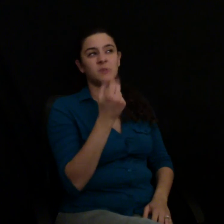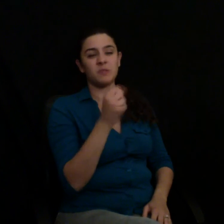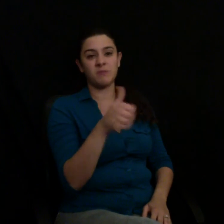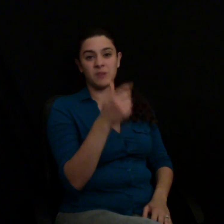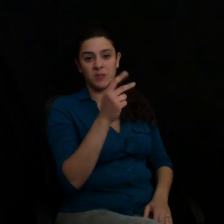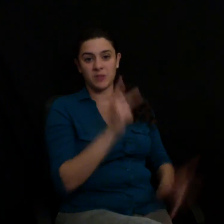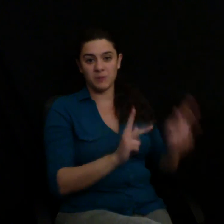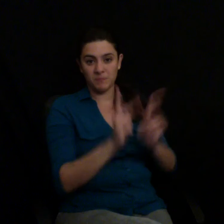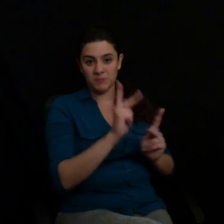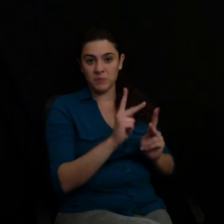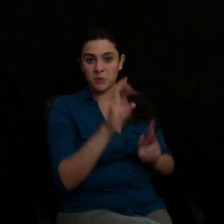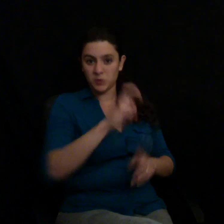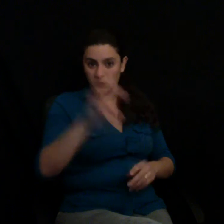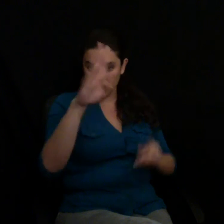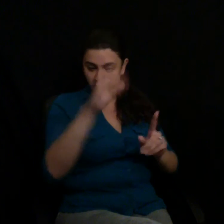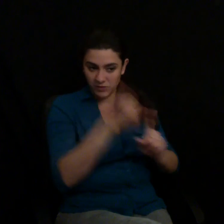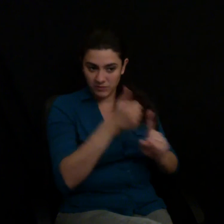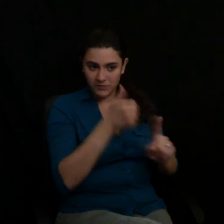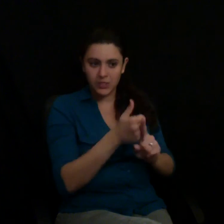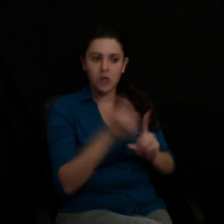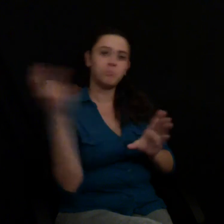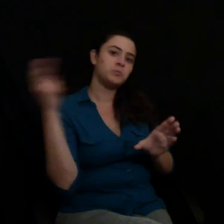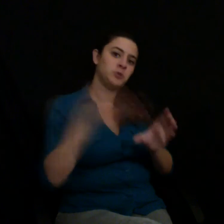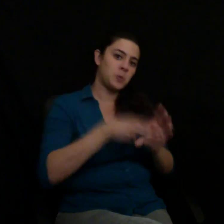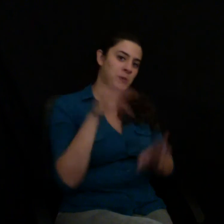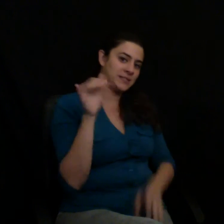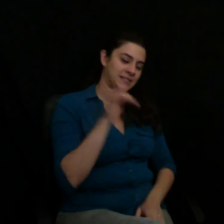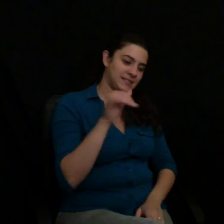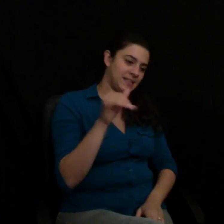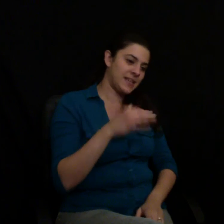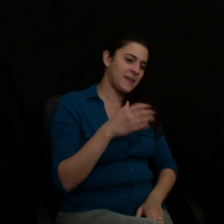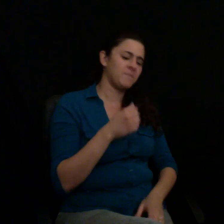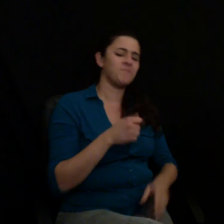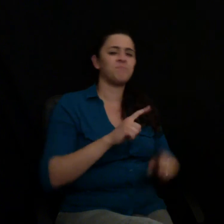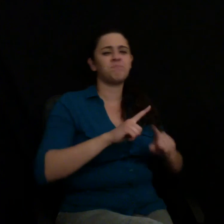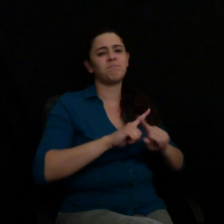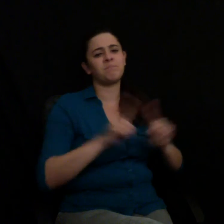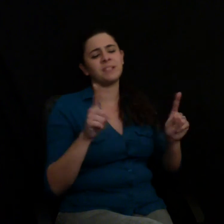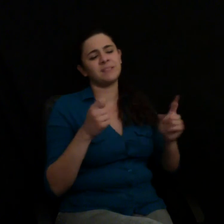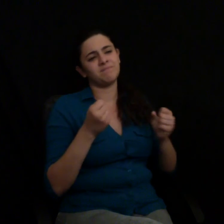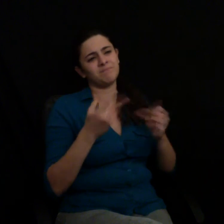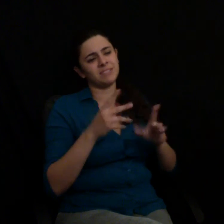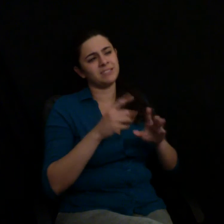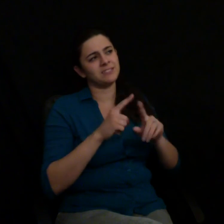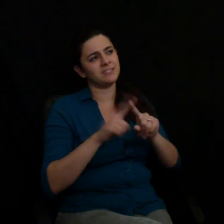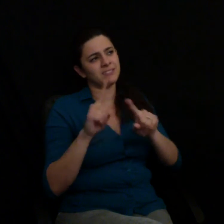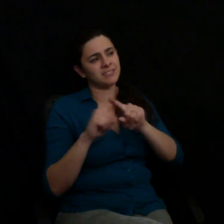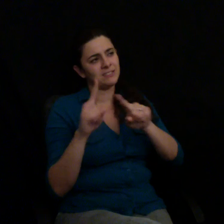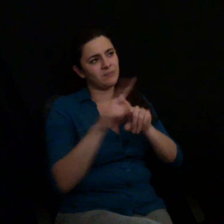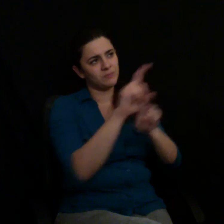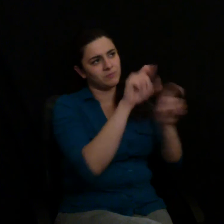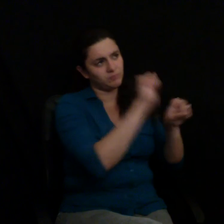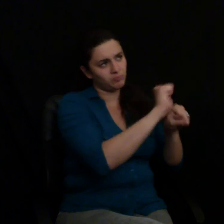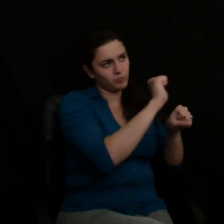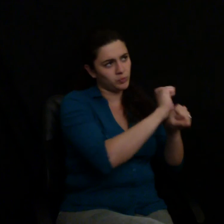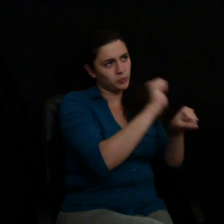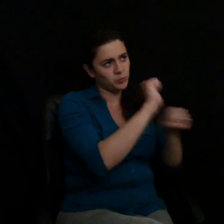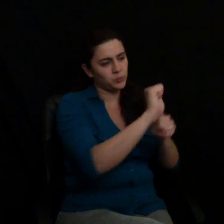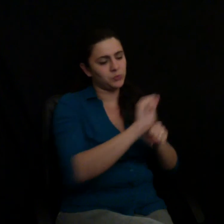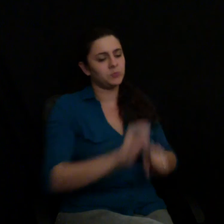going to be working at the resorts, some are going to be working on the boats, some are going to be working as tour guides up there. It's just all